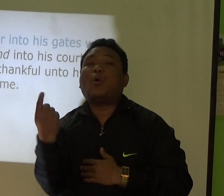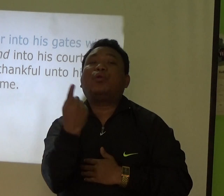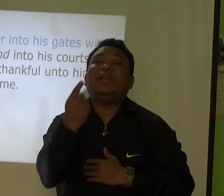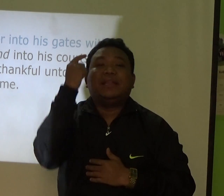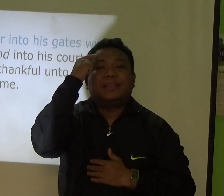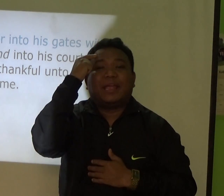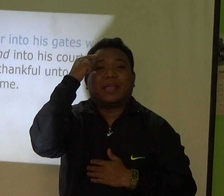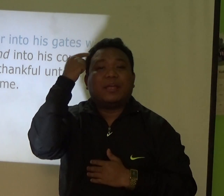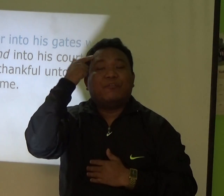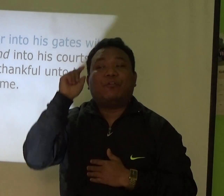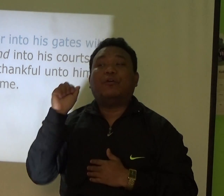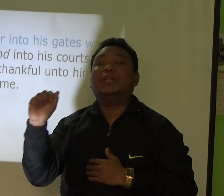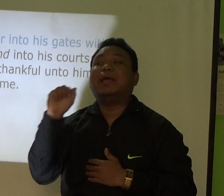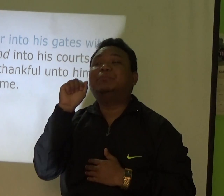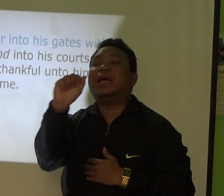only think for themselves.